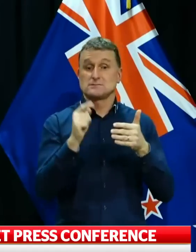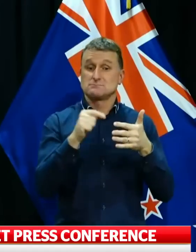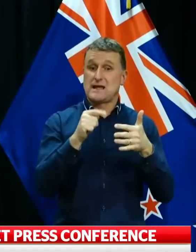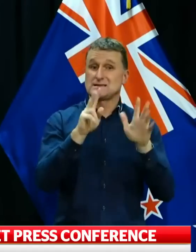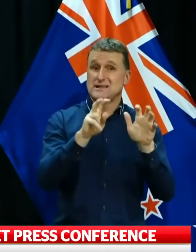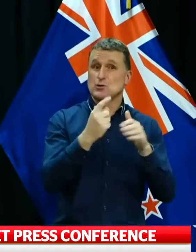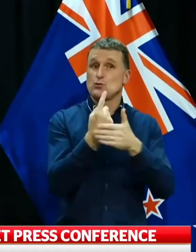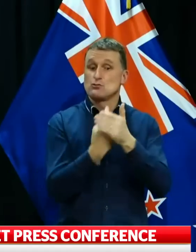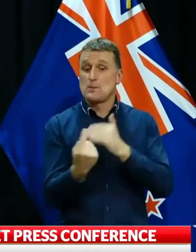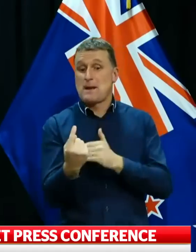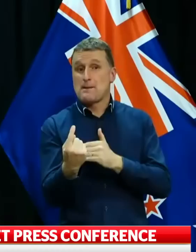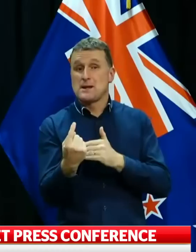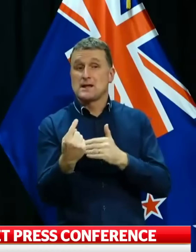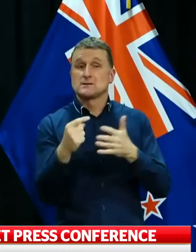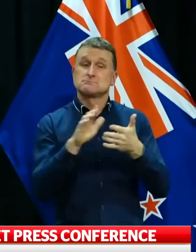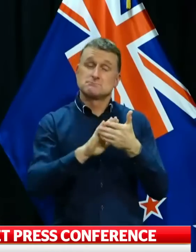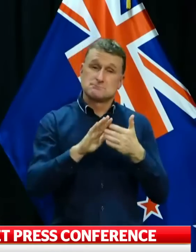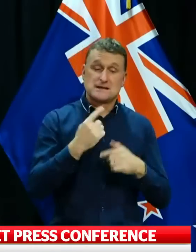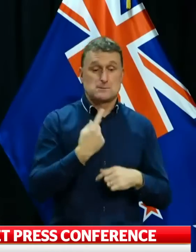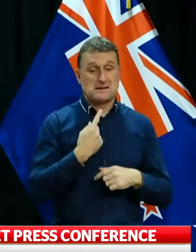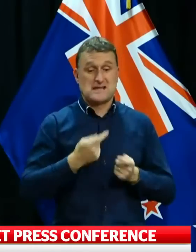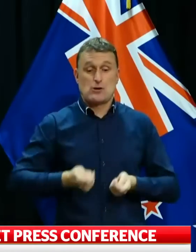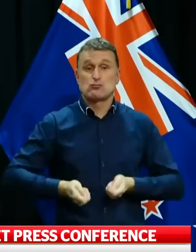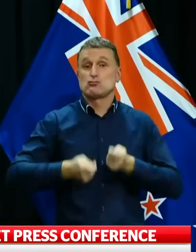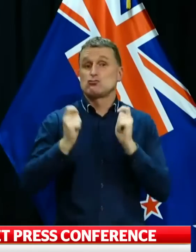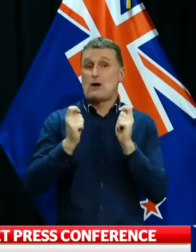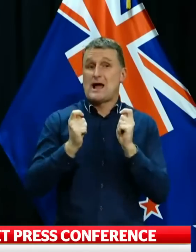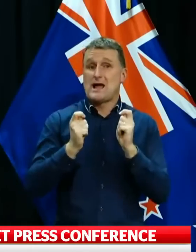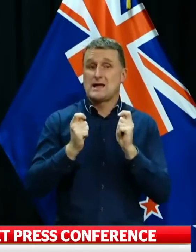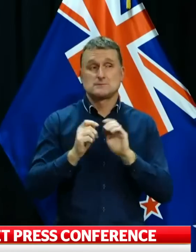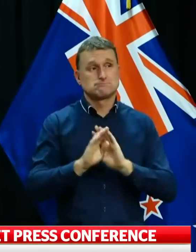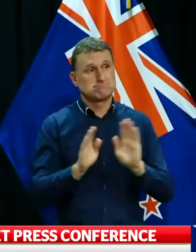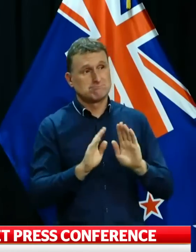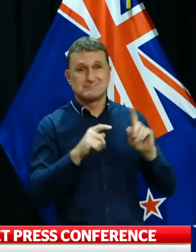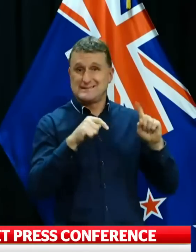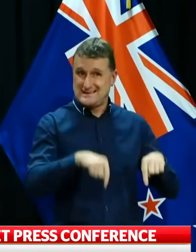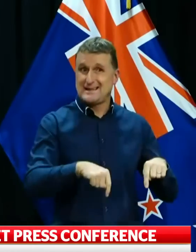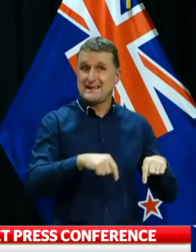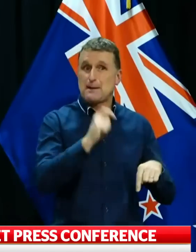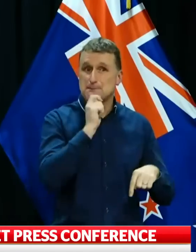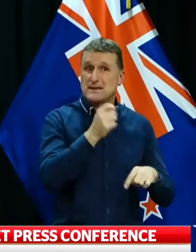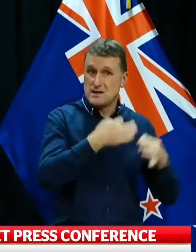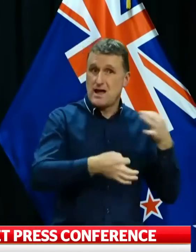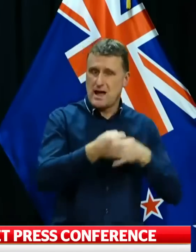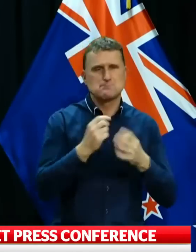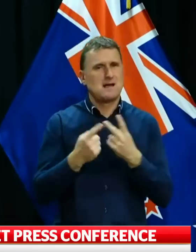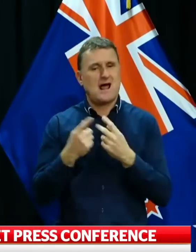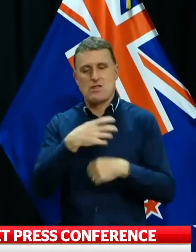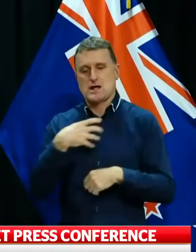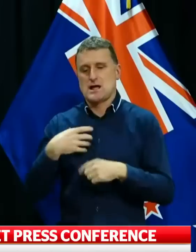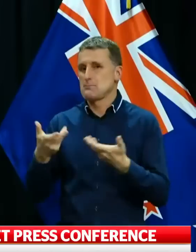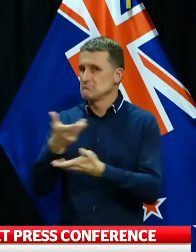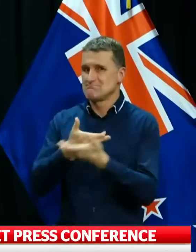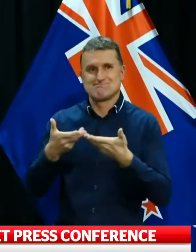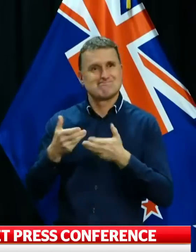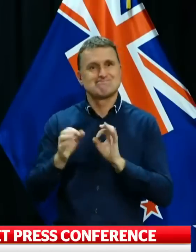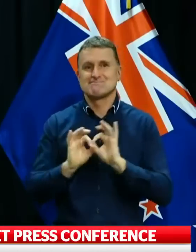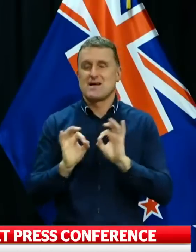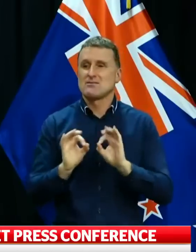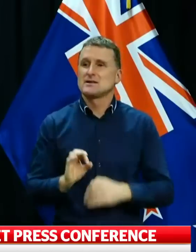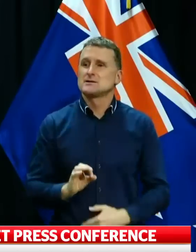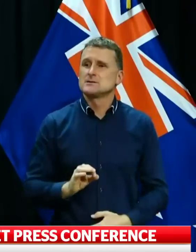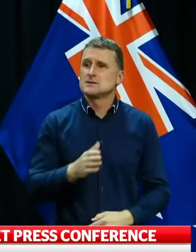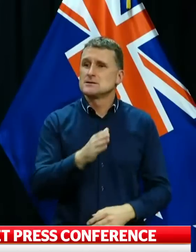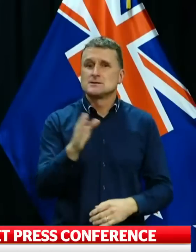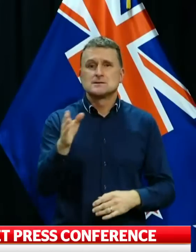on heart say, is not something that I have raised with me other than in these forums. Switching it up, does the government have some